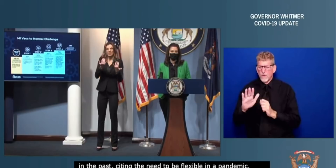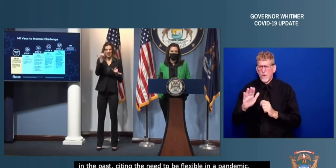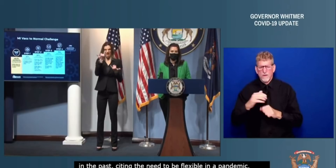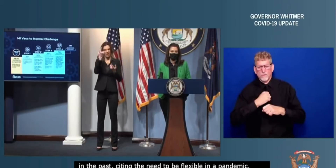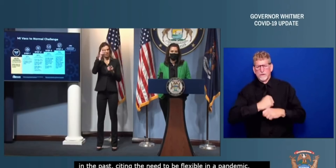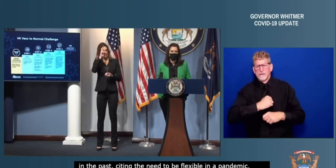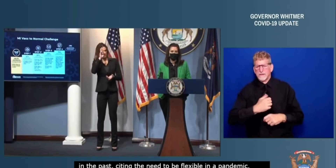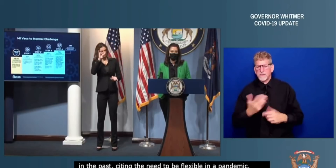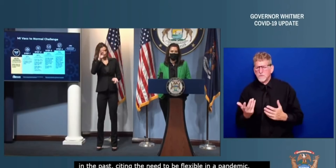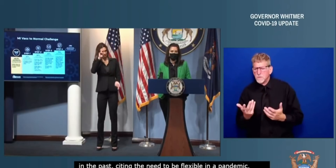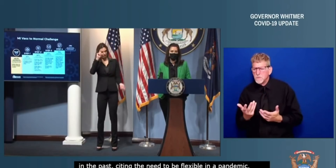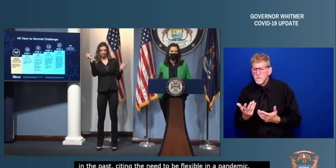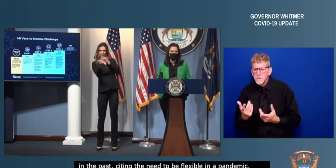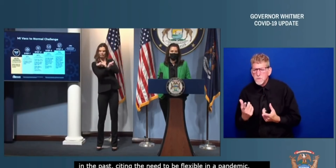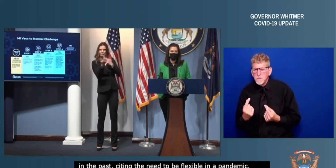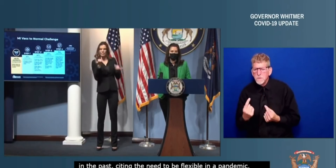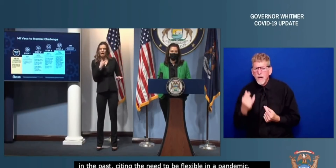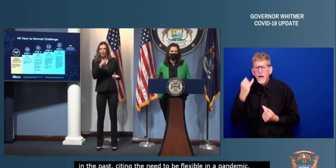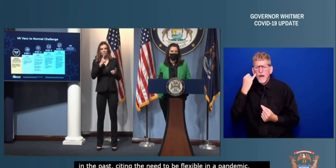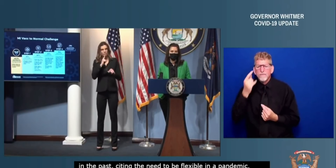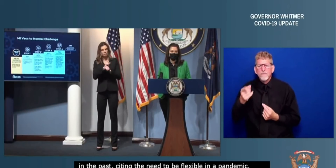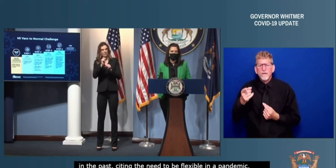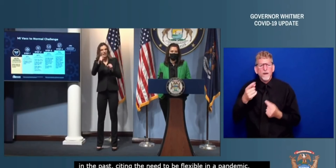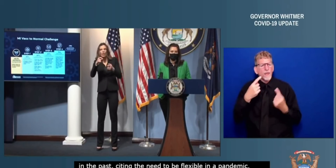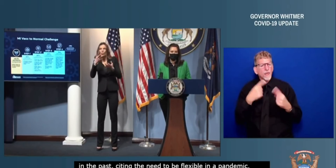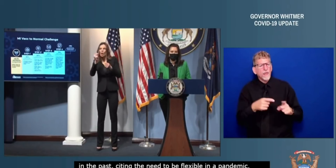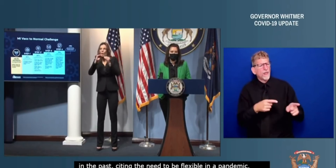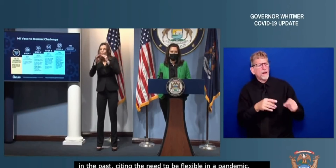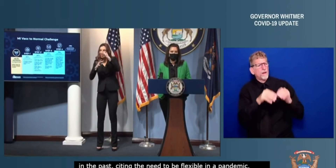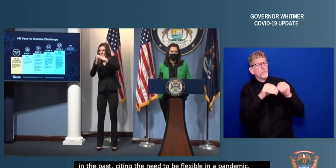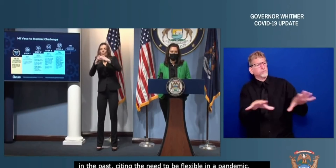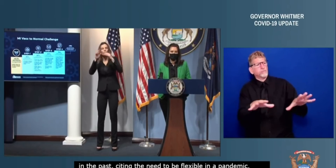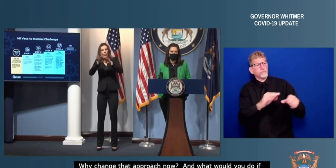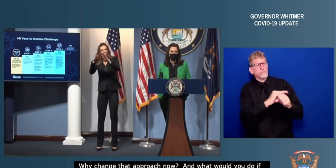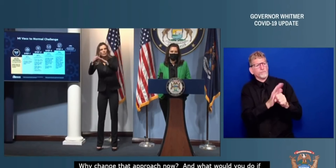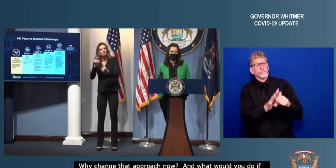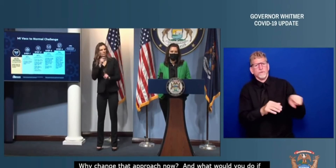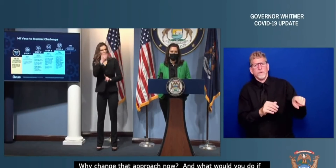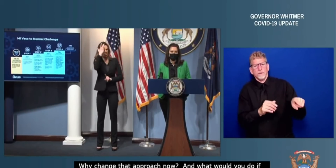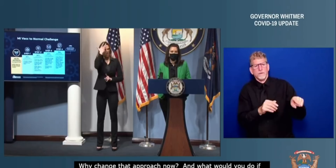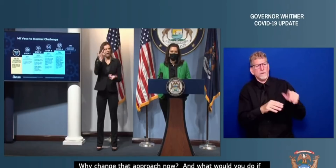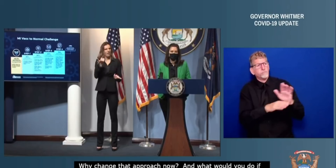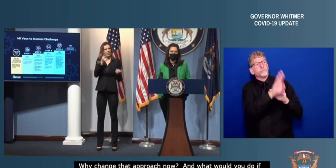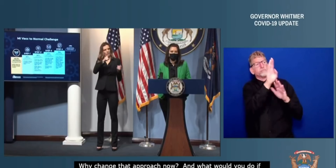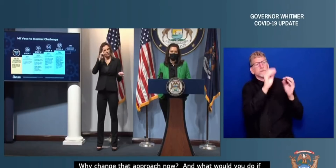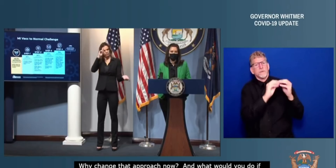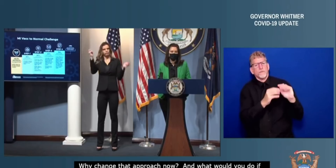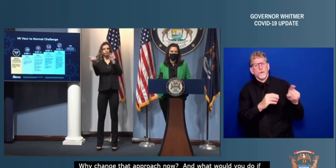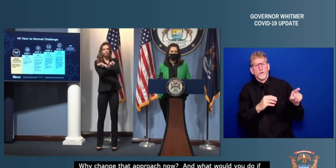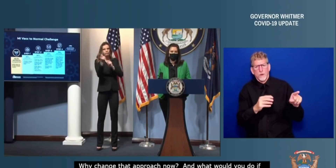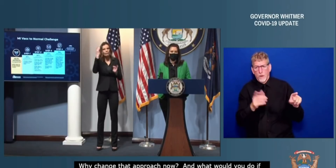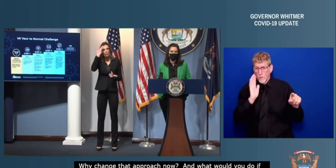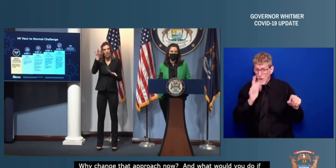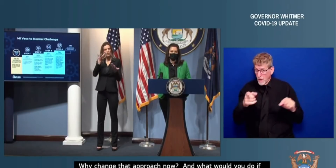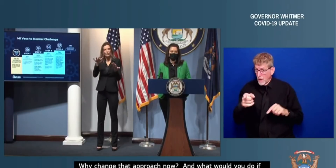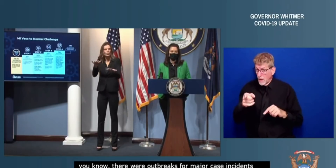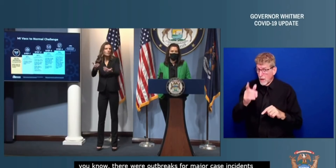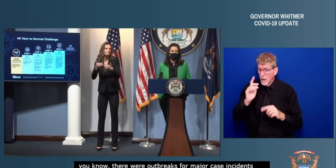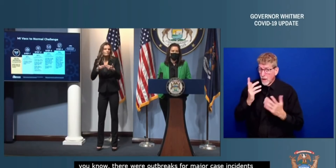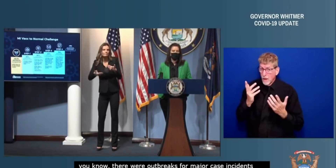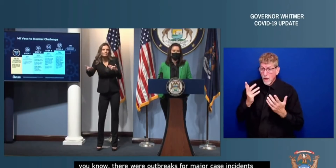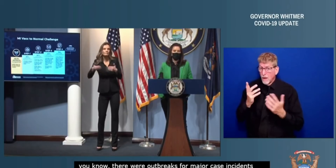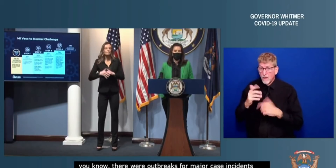were outbreaks or major case incidents moving forward? Would there be a process to reinstate restrictions as